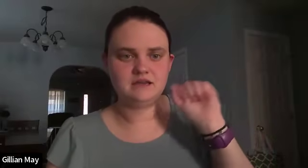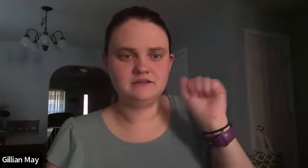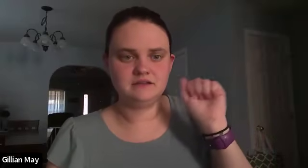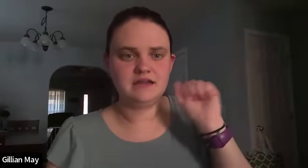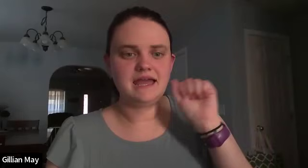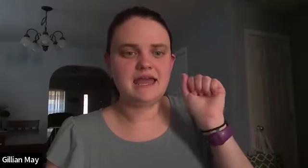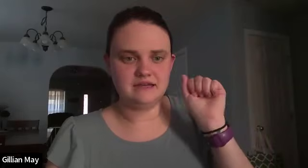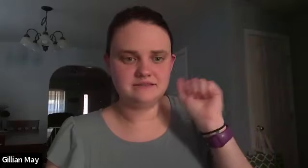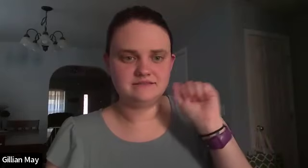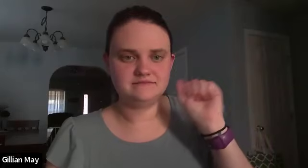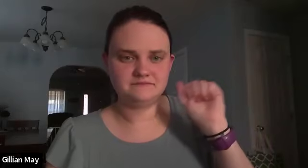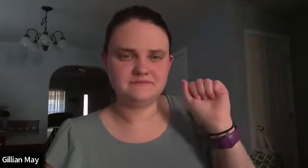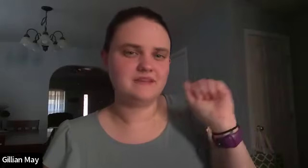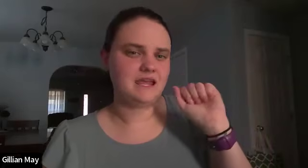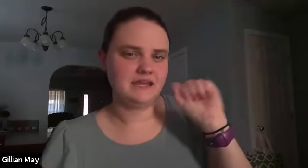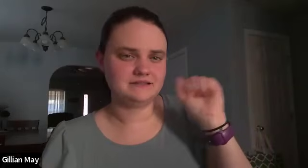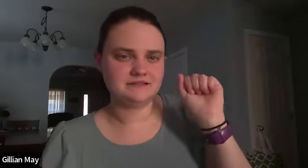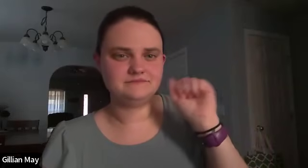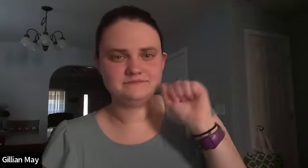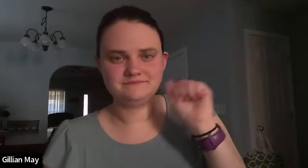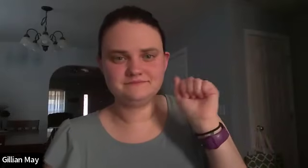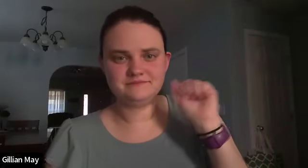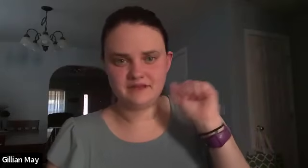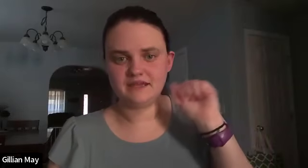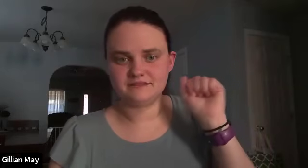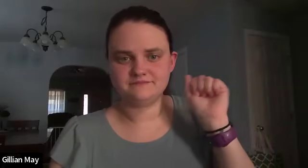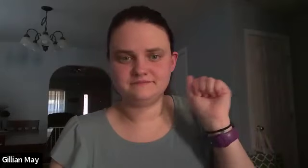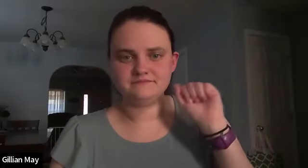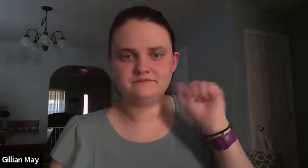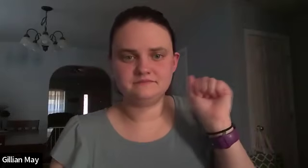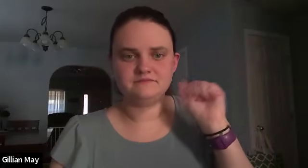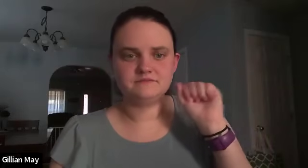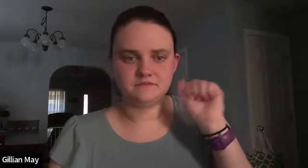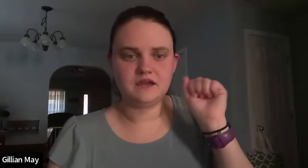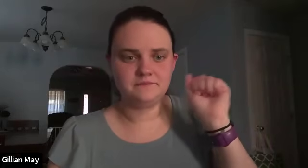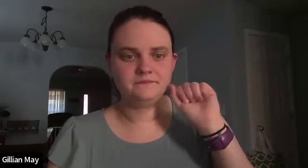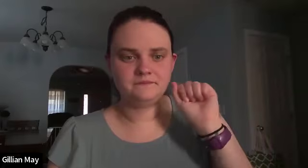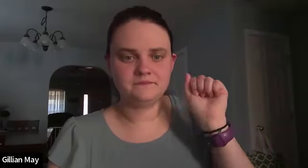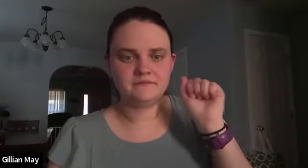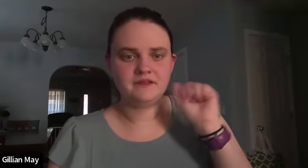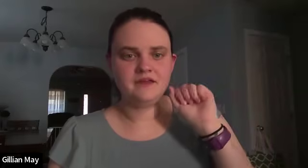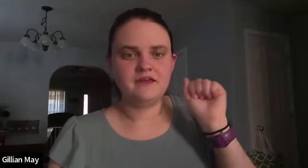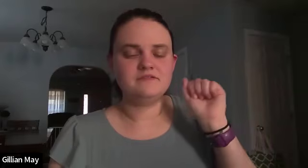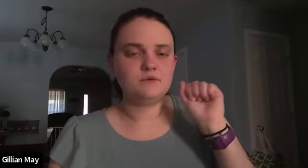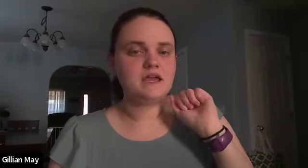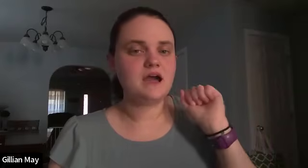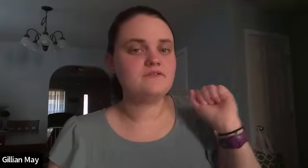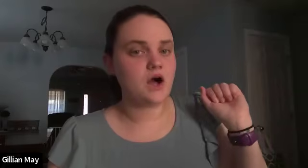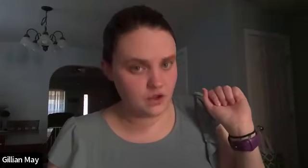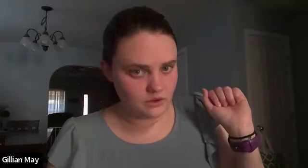Okay? Aunt, aunt, aunt. Okay? Then we have